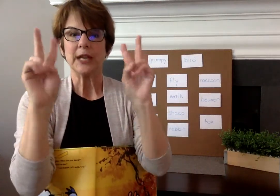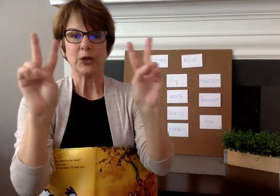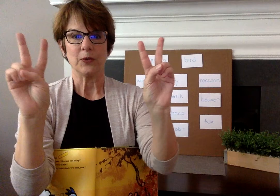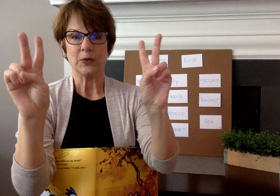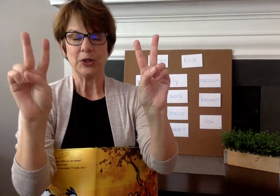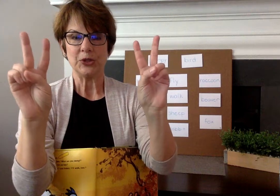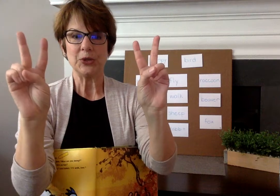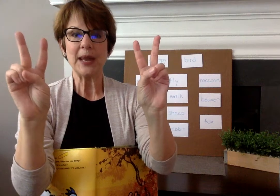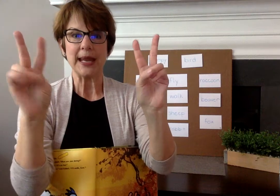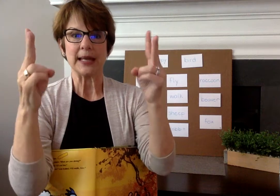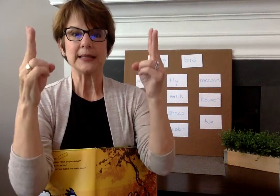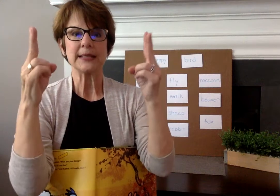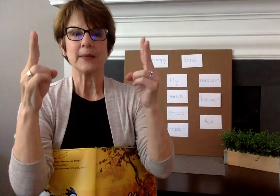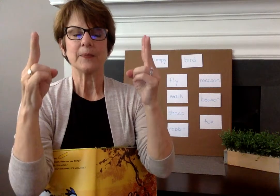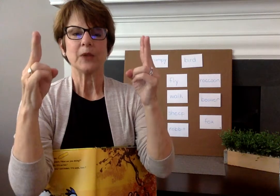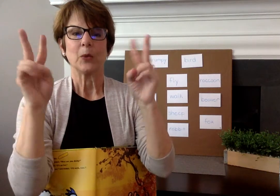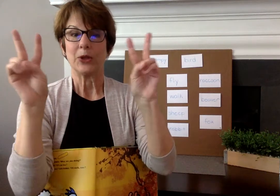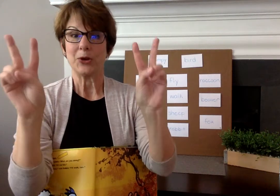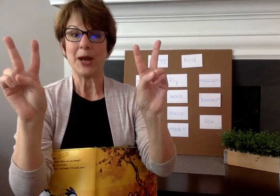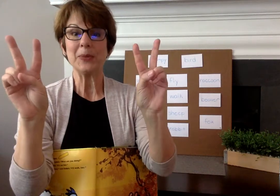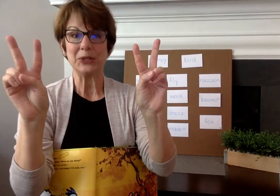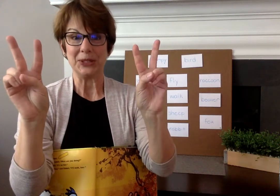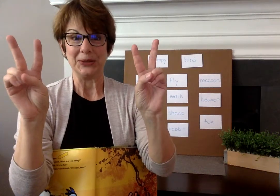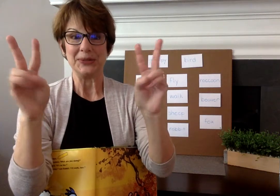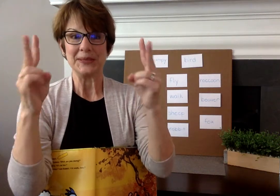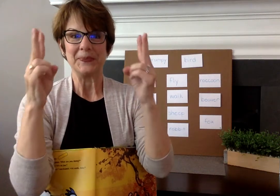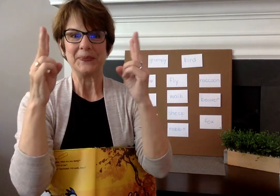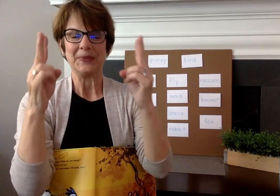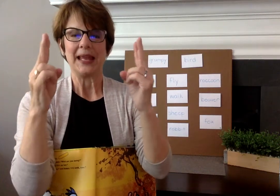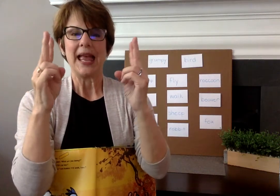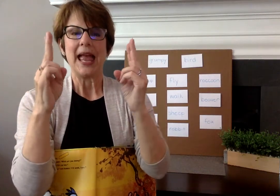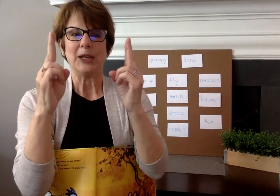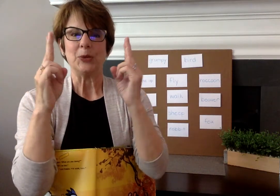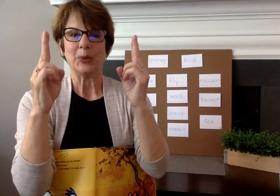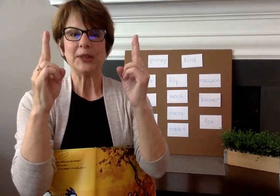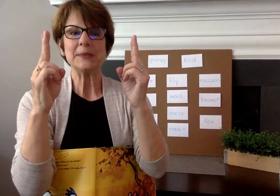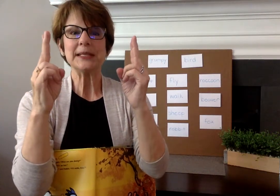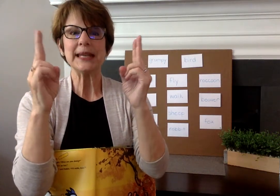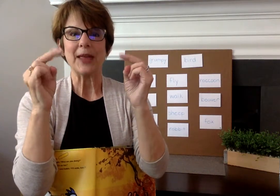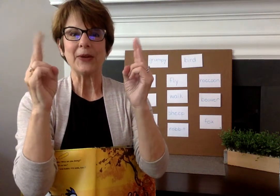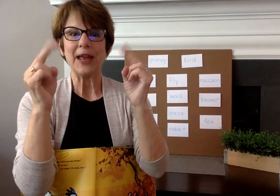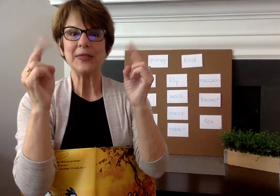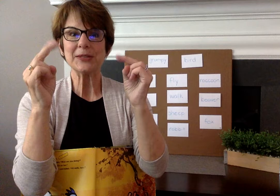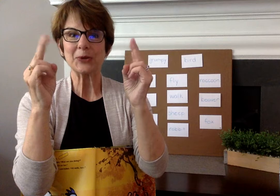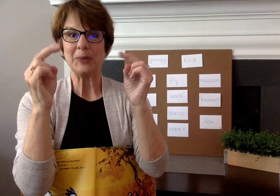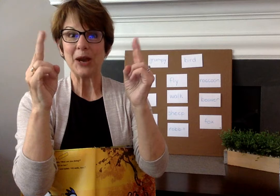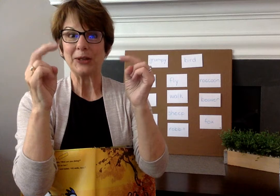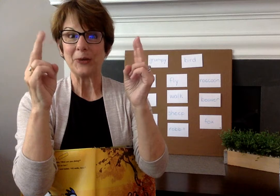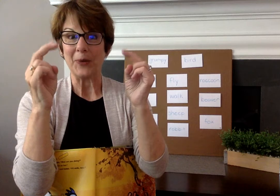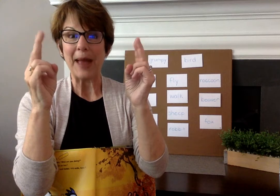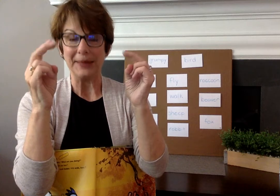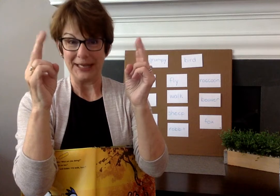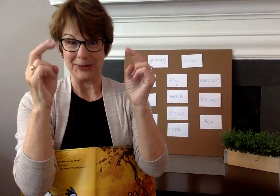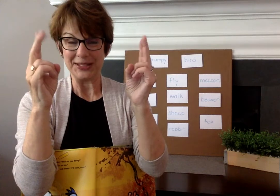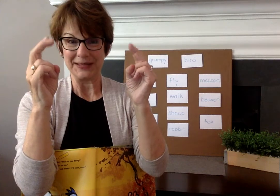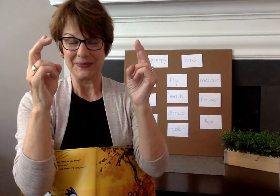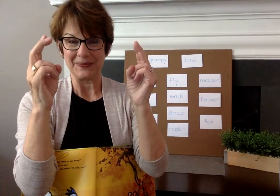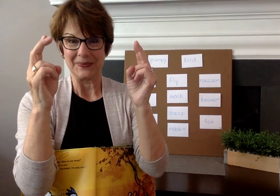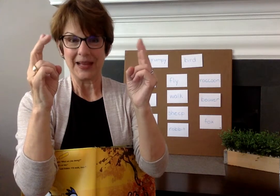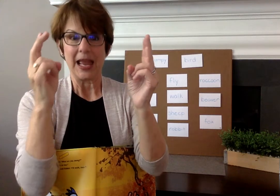your two hands with your number twos and you put them together, and these are going to be our little rabbit ears.